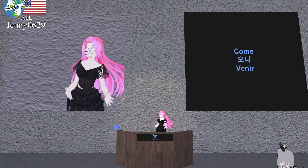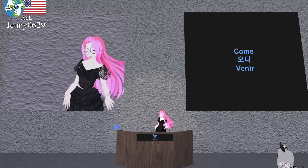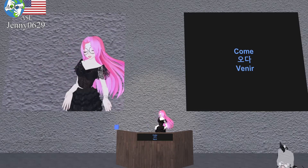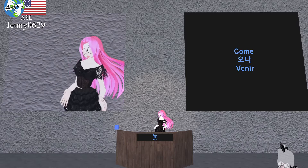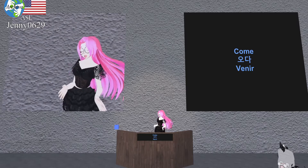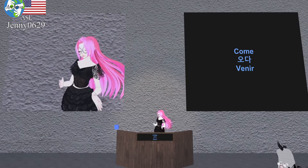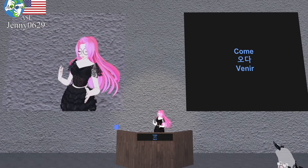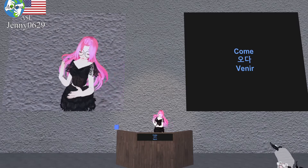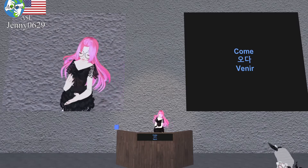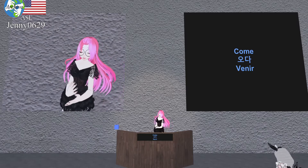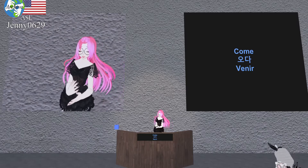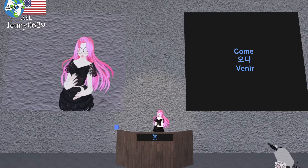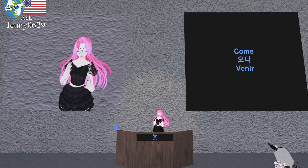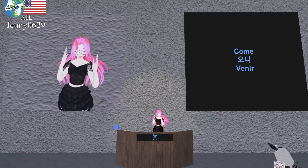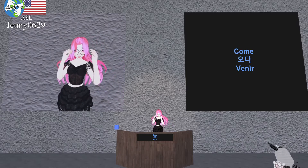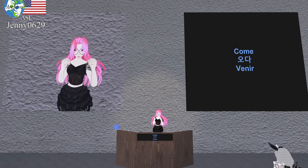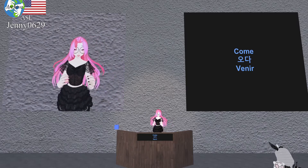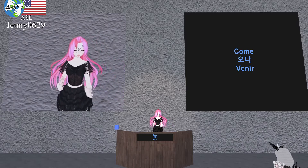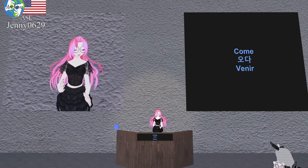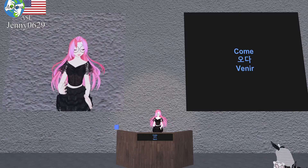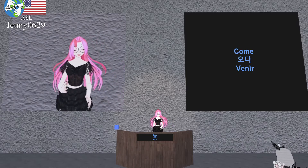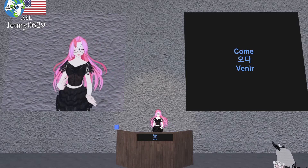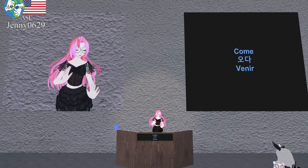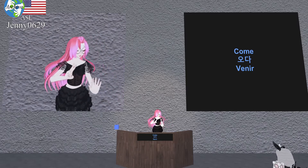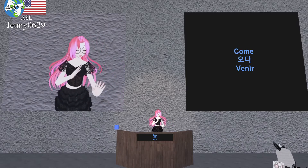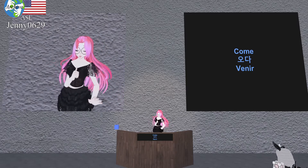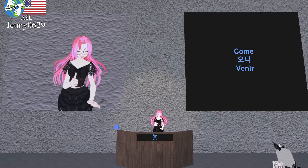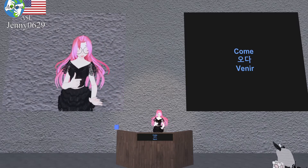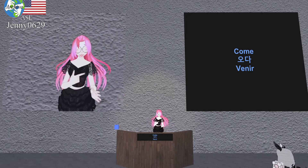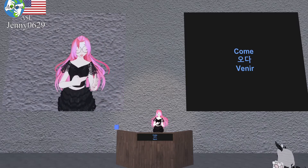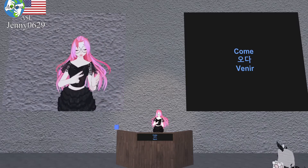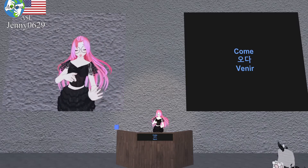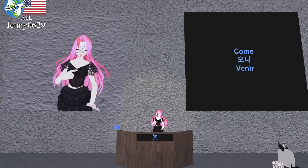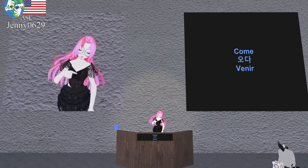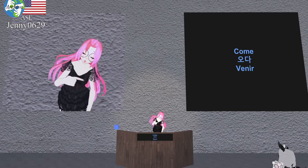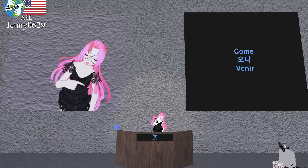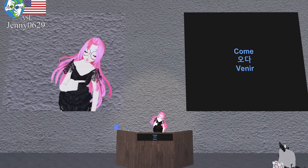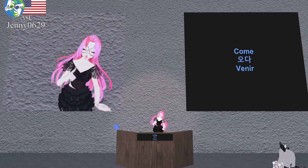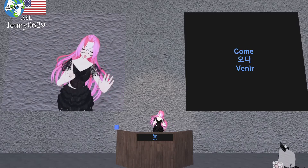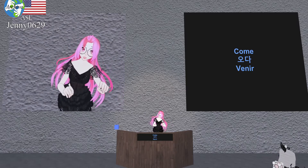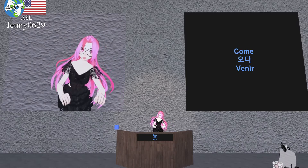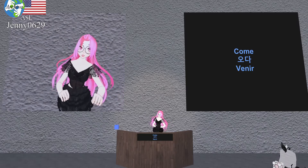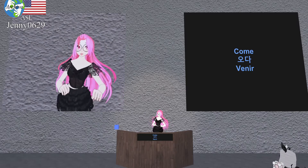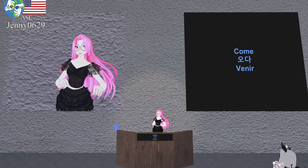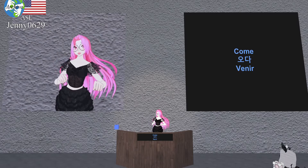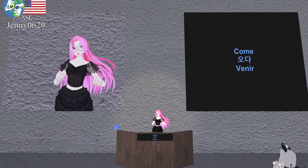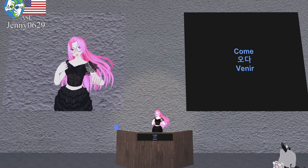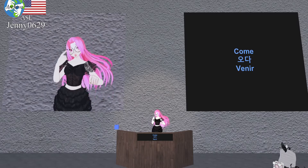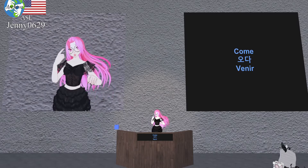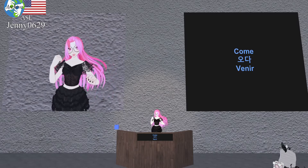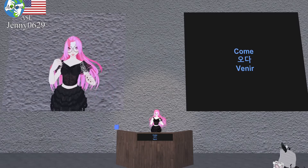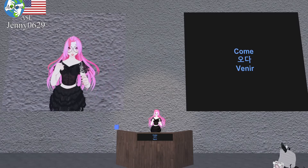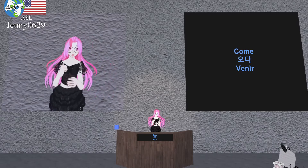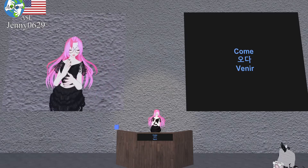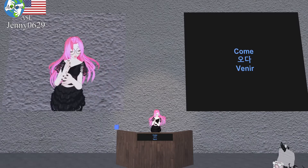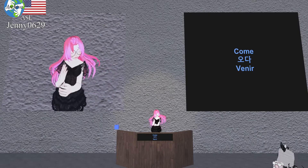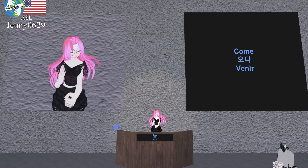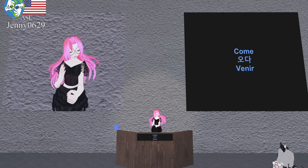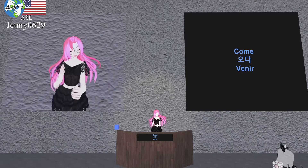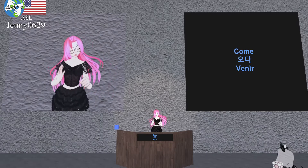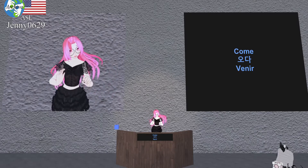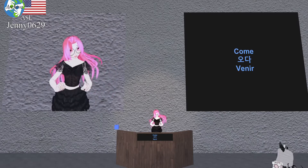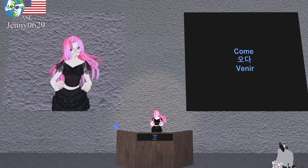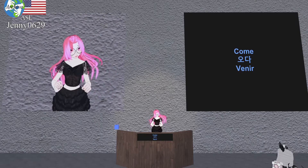hear something about prohibiting teaching, that doesn't mean it's because you can hear. It's